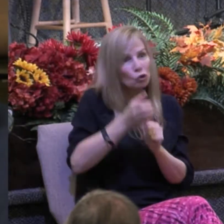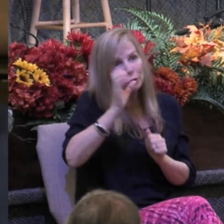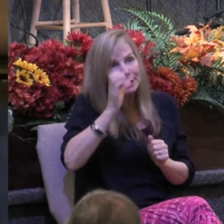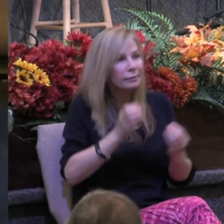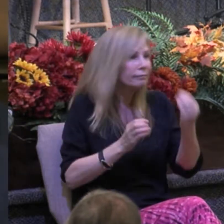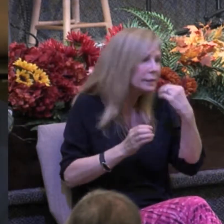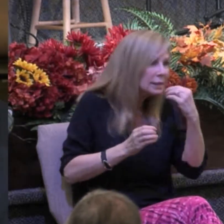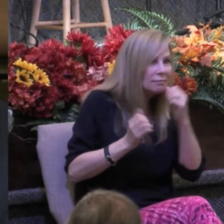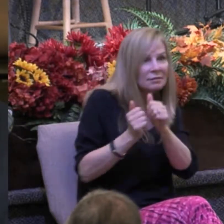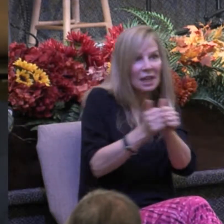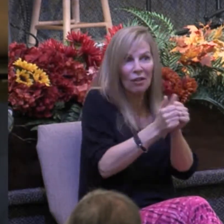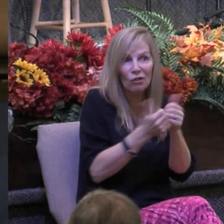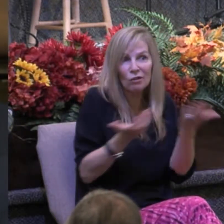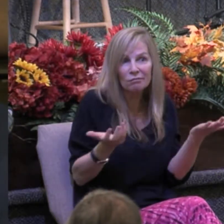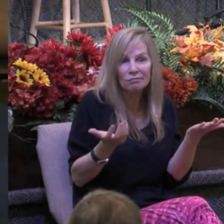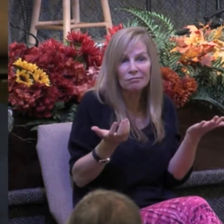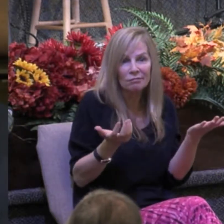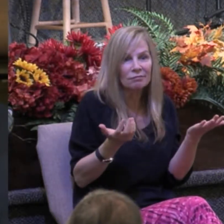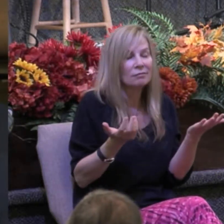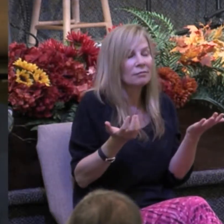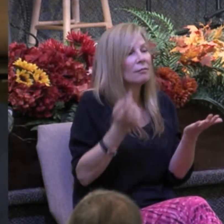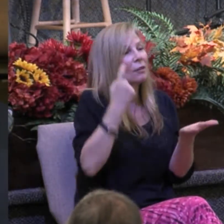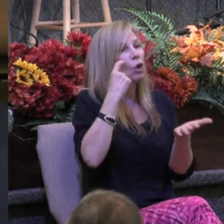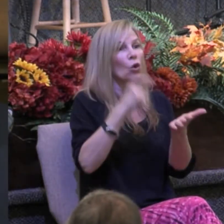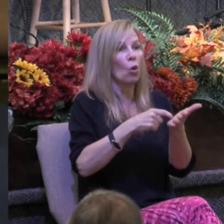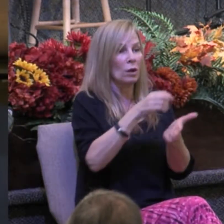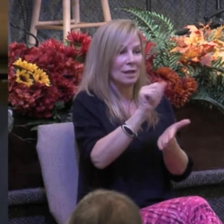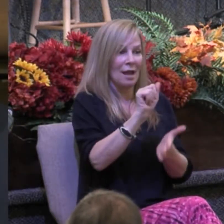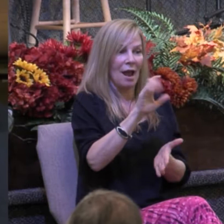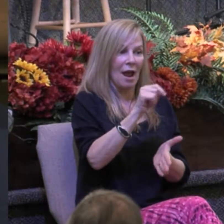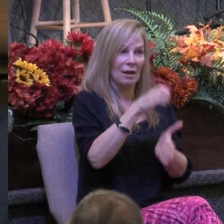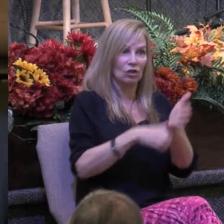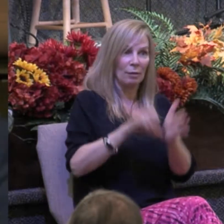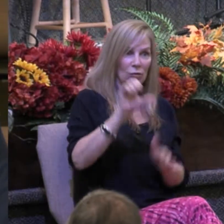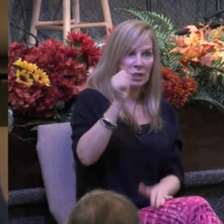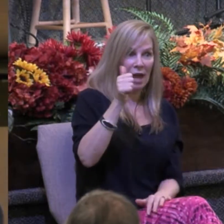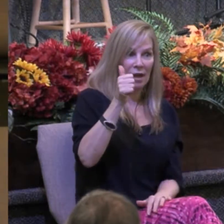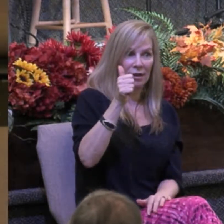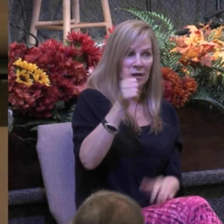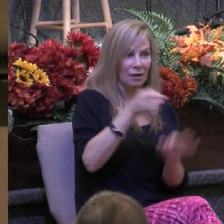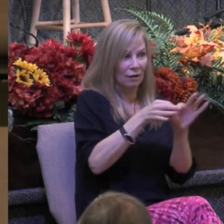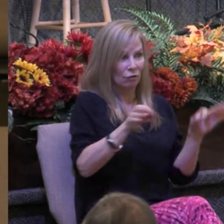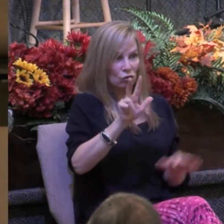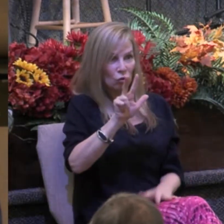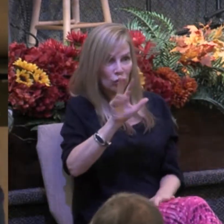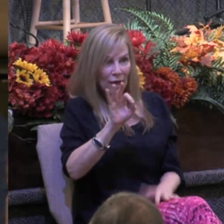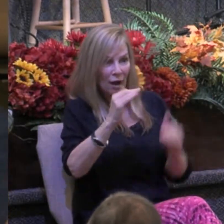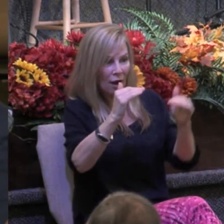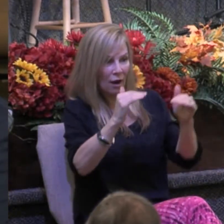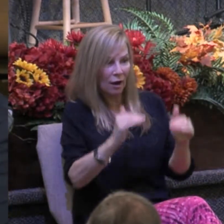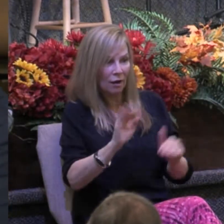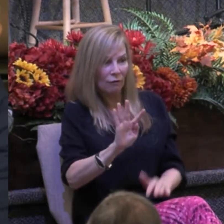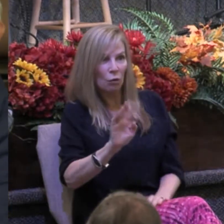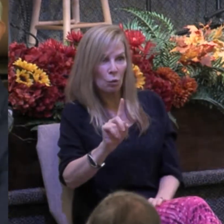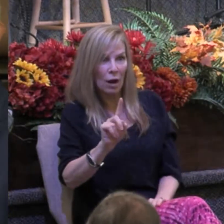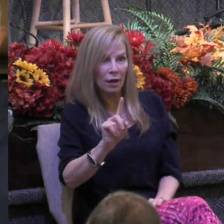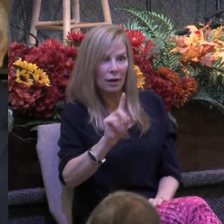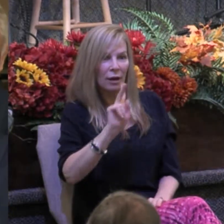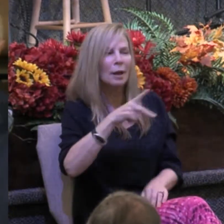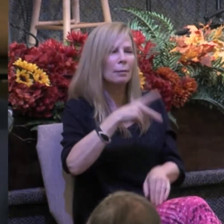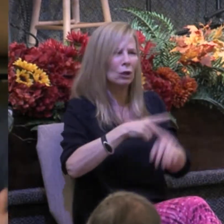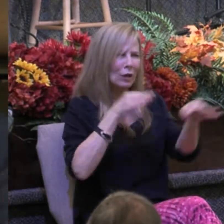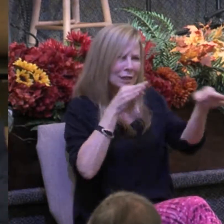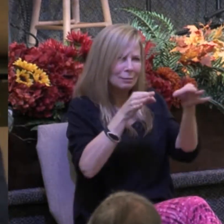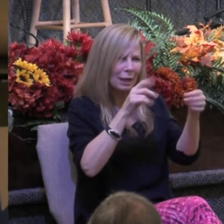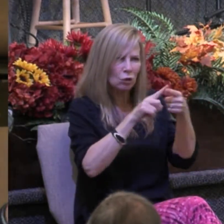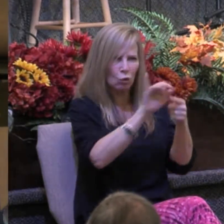to drink, something to eat. Notice Acts chapter 10, verses 39 and 41. This is Peter explaining to Cornelius.